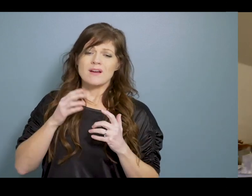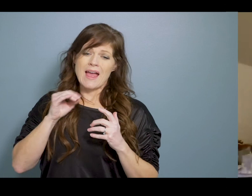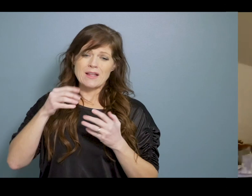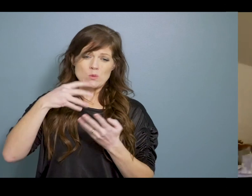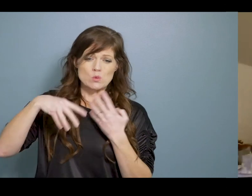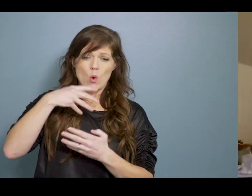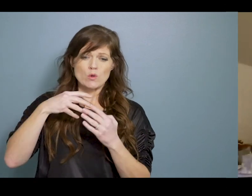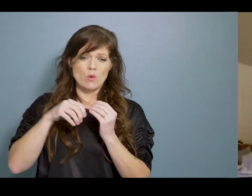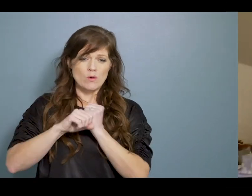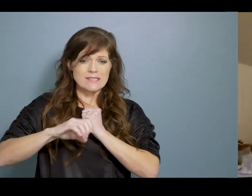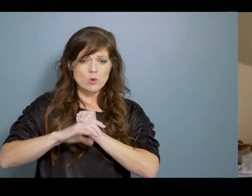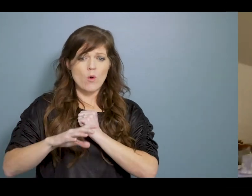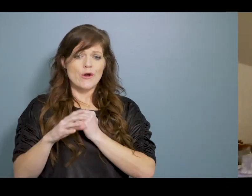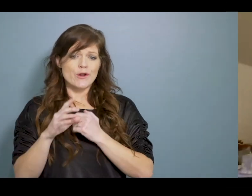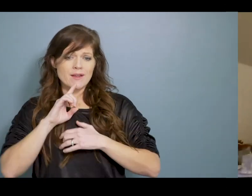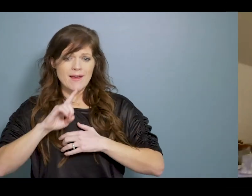of a new